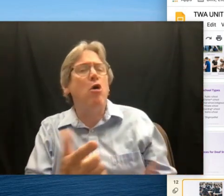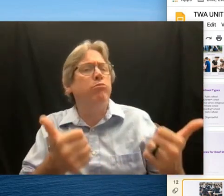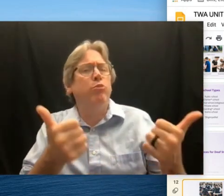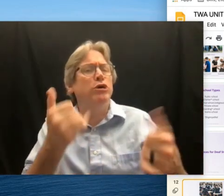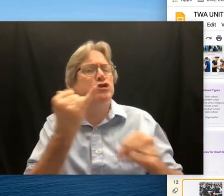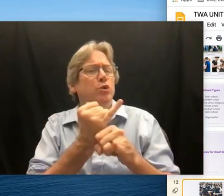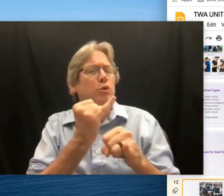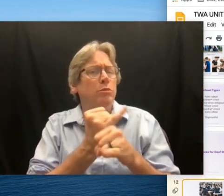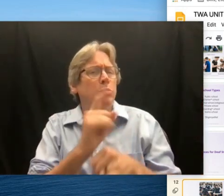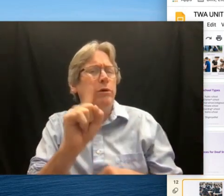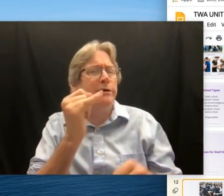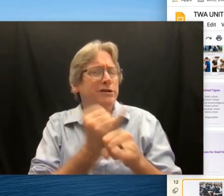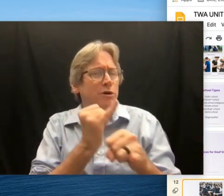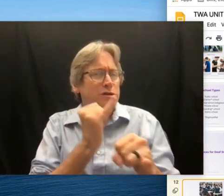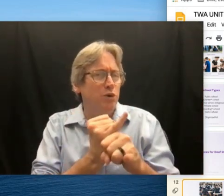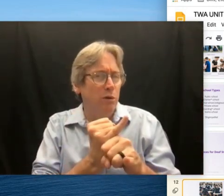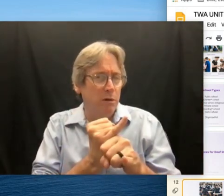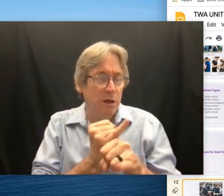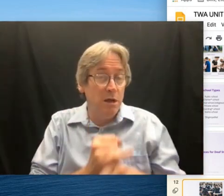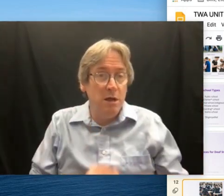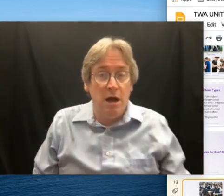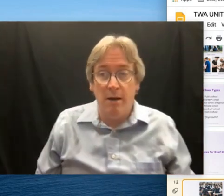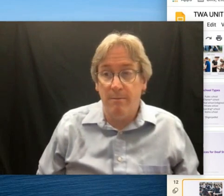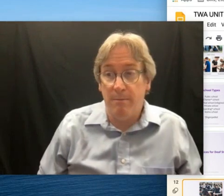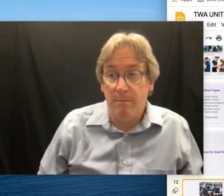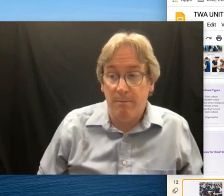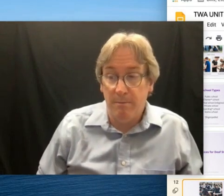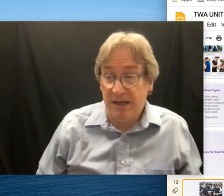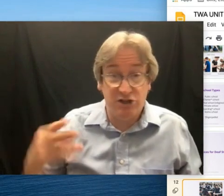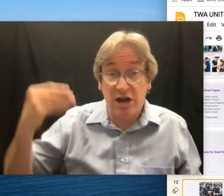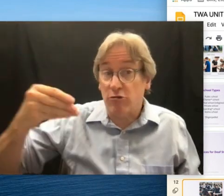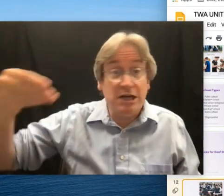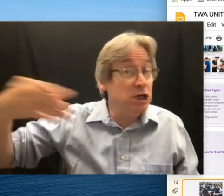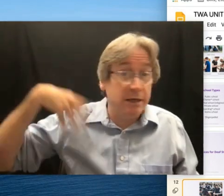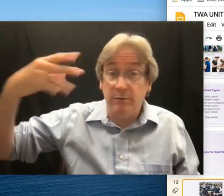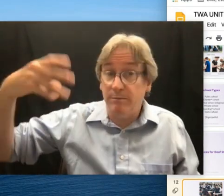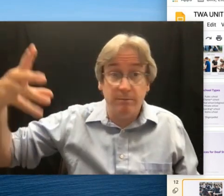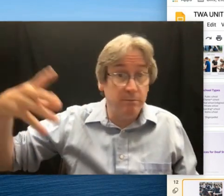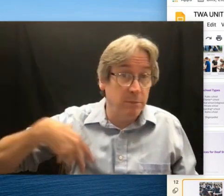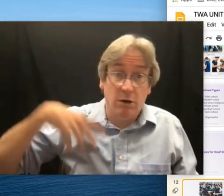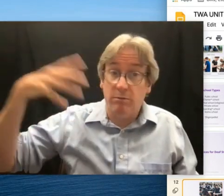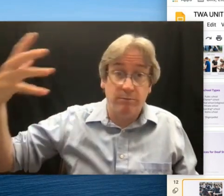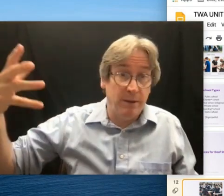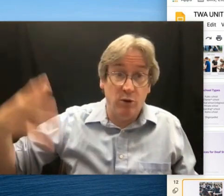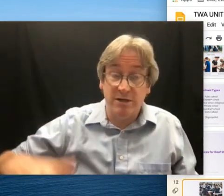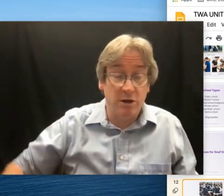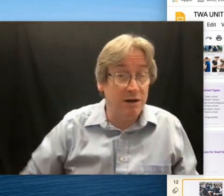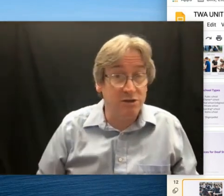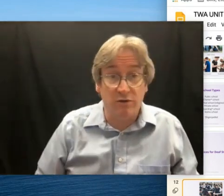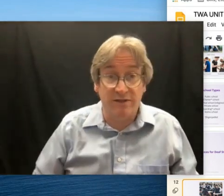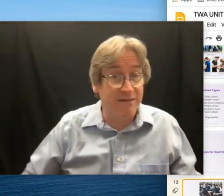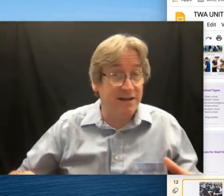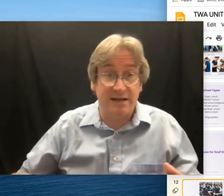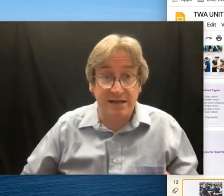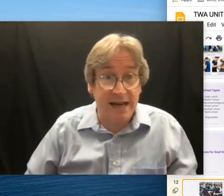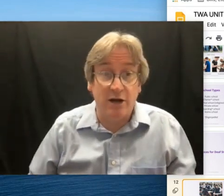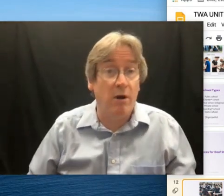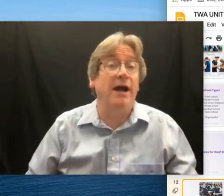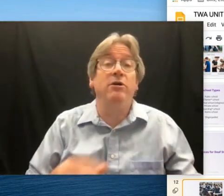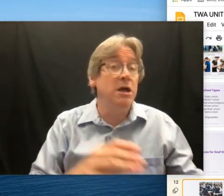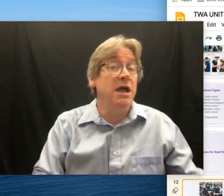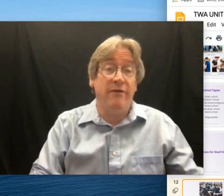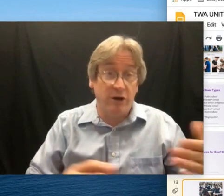Like, oh, which school? Where did you go to school? Because generationally, people who went to the Ohio School for the Deaf tended